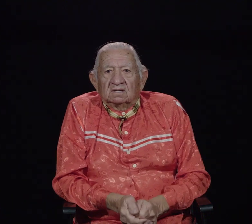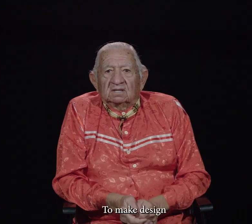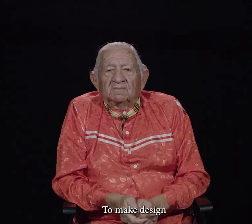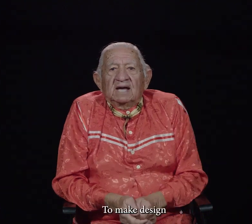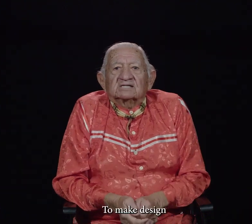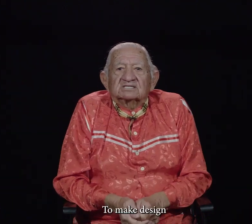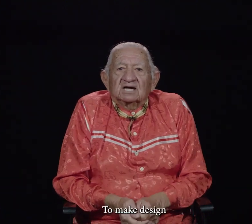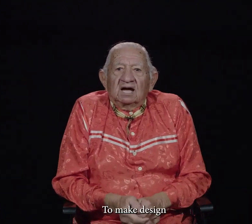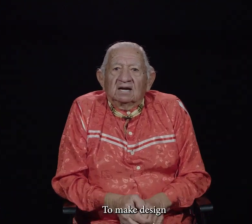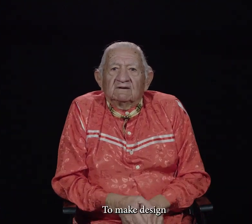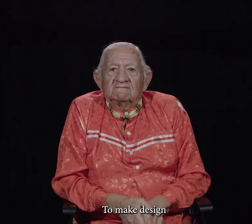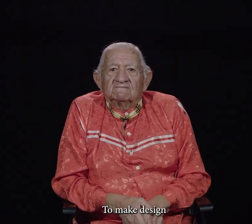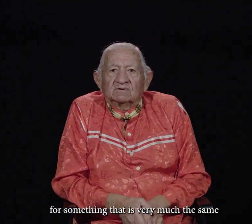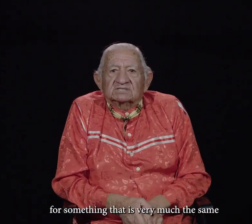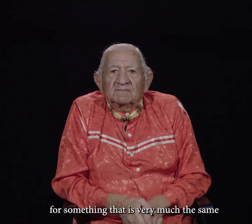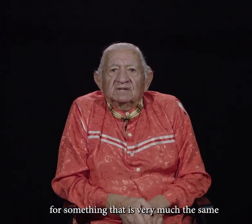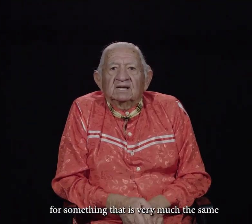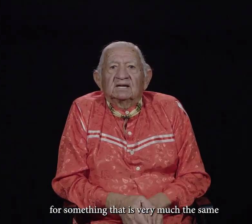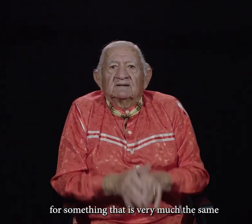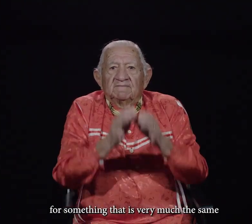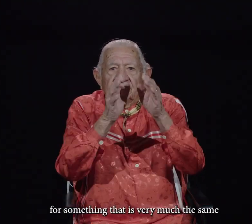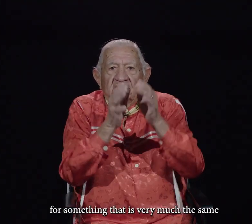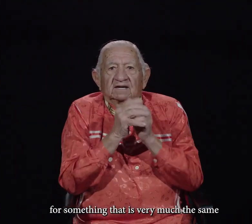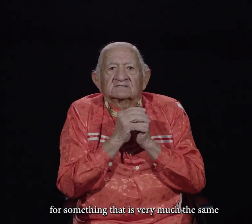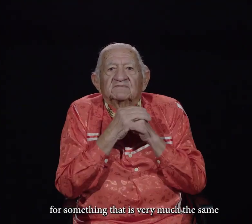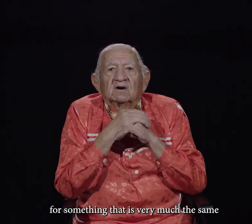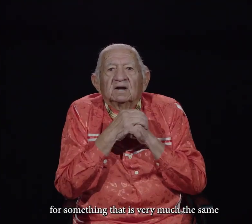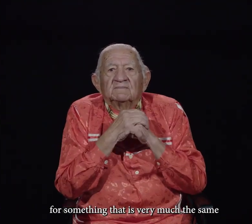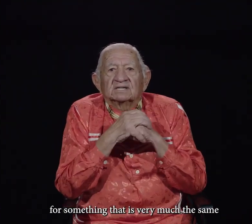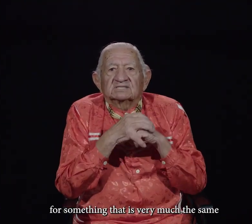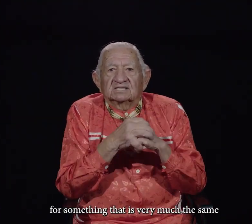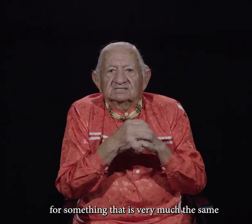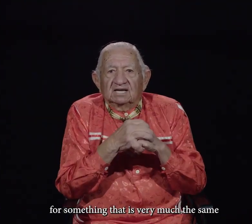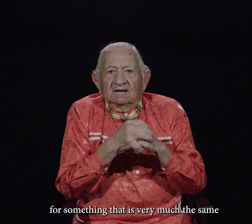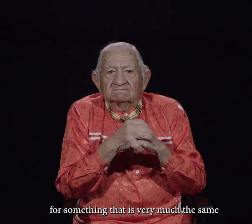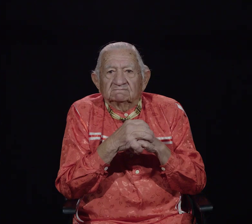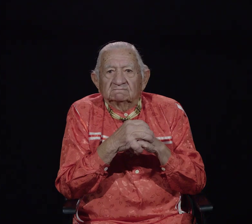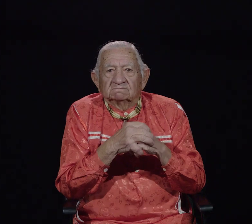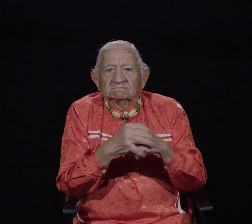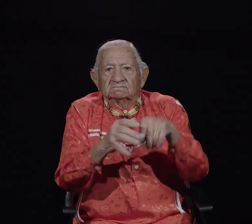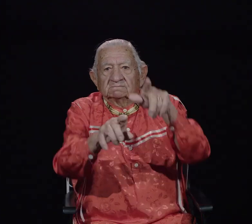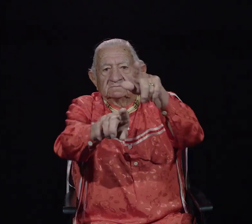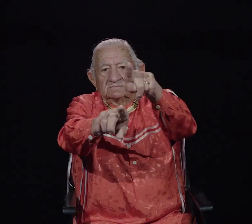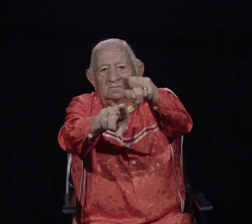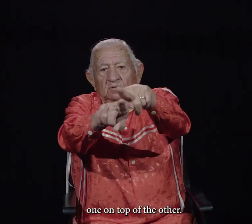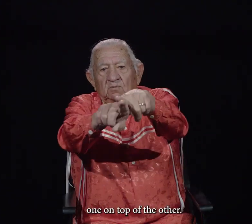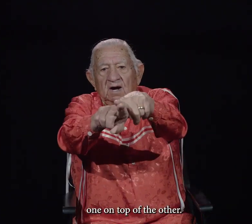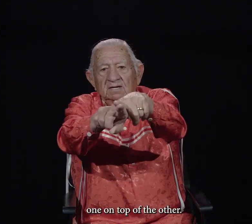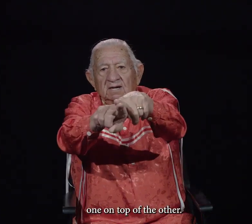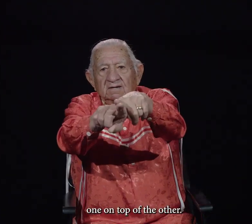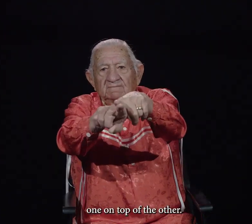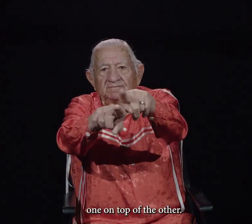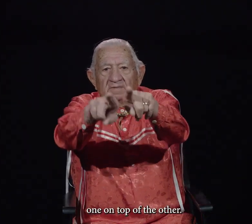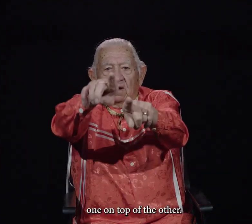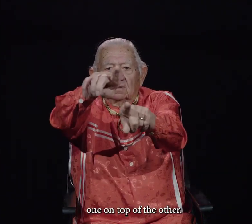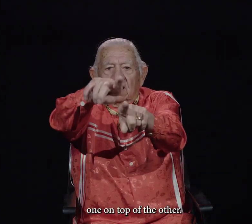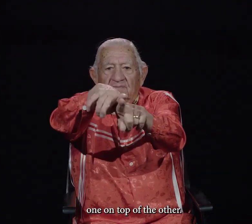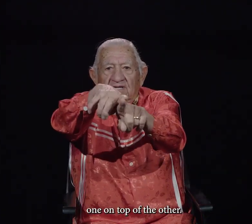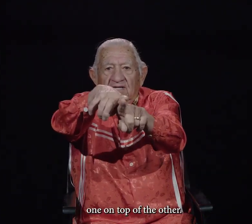To make the sign for something that is very much the same, one on top of the